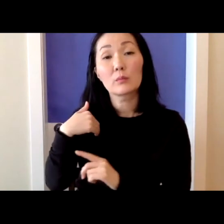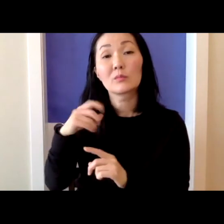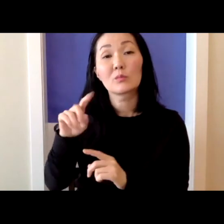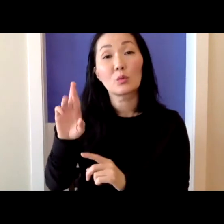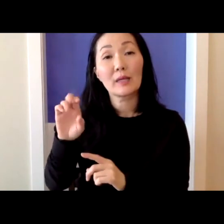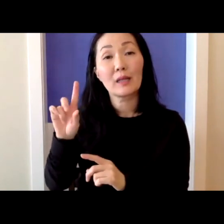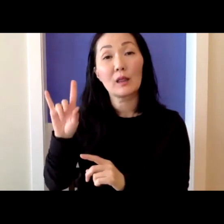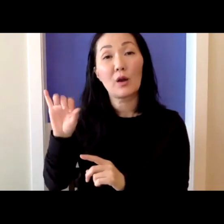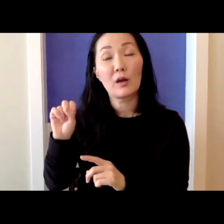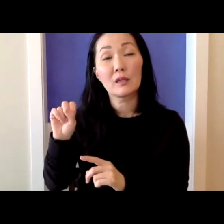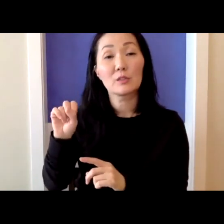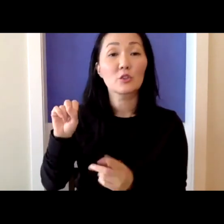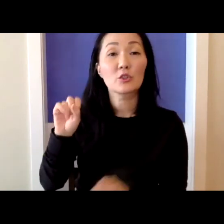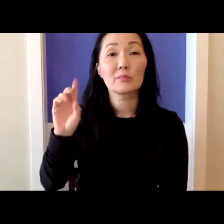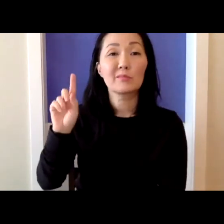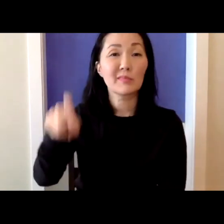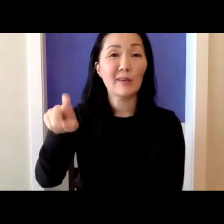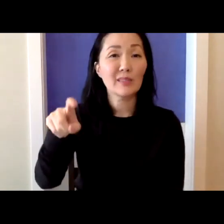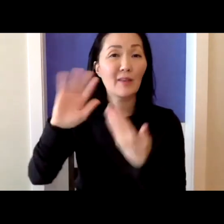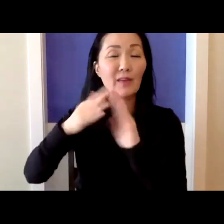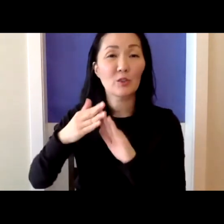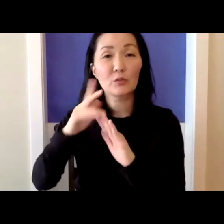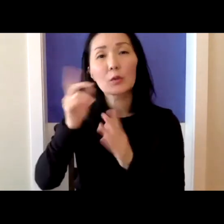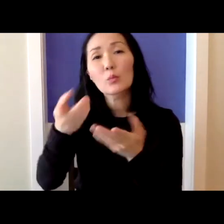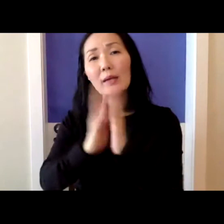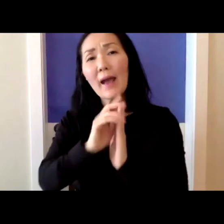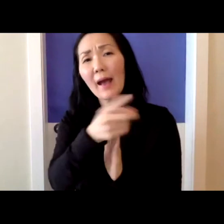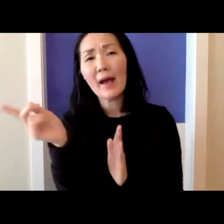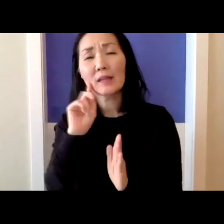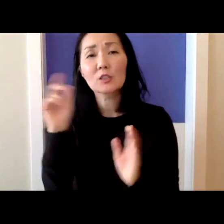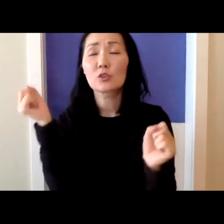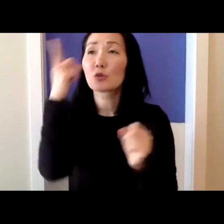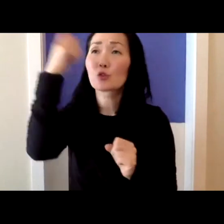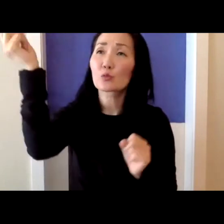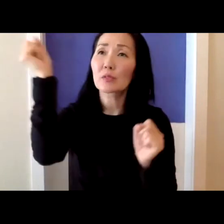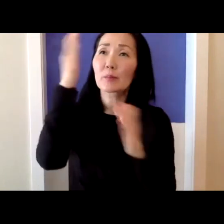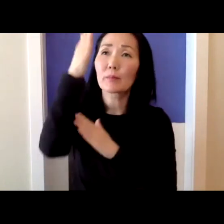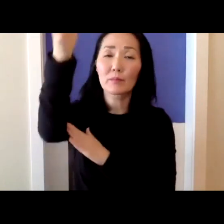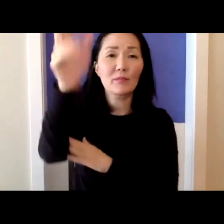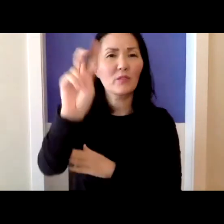who live, work, and visit downtown to dream about the future. Over 11,000 people